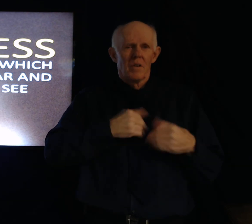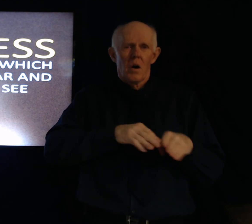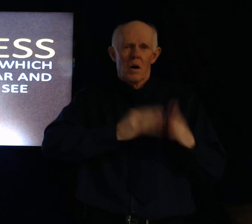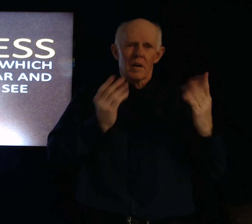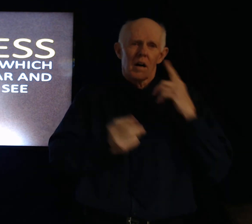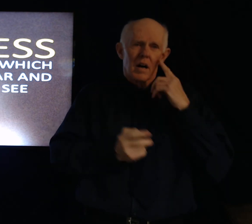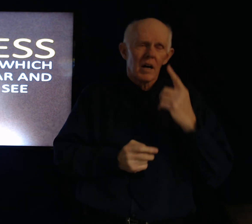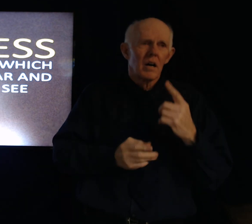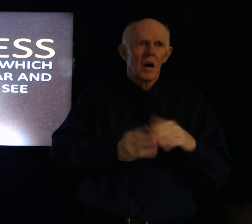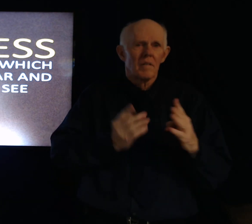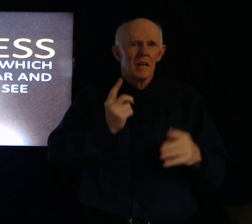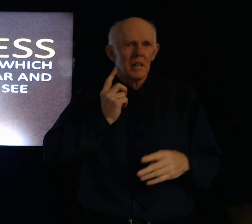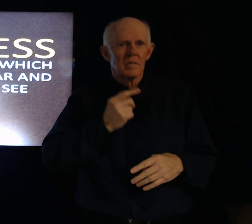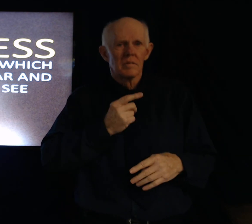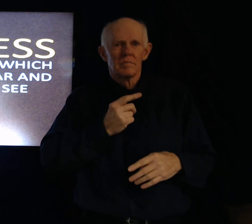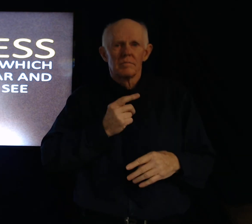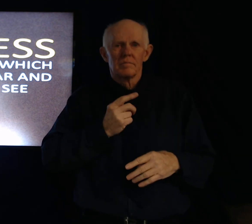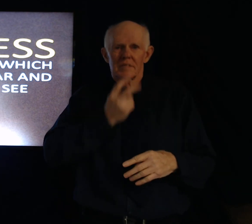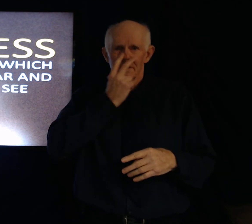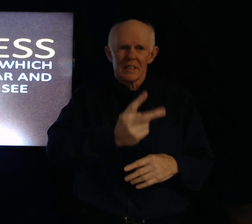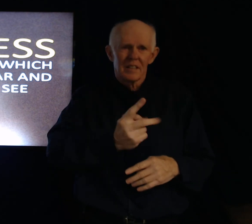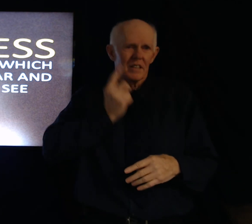it's important to have open eyes and open ears